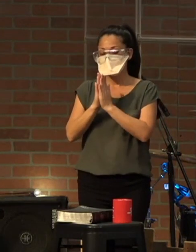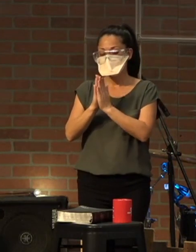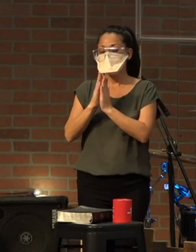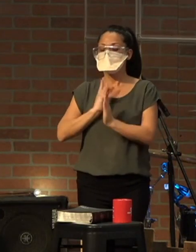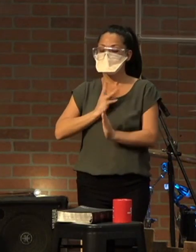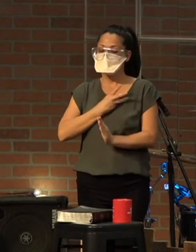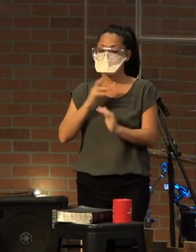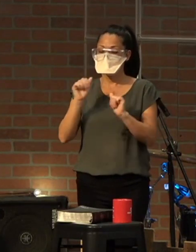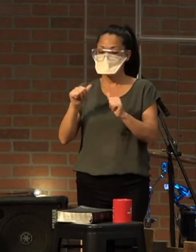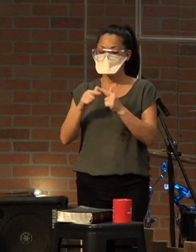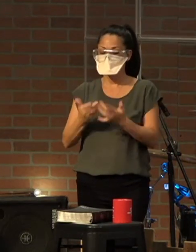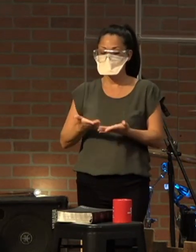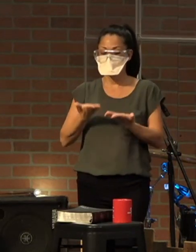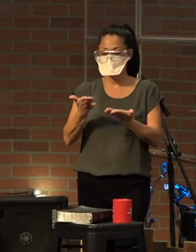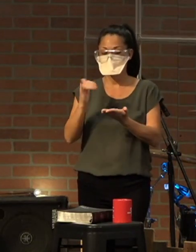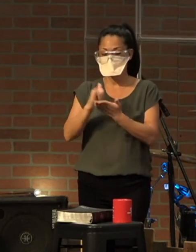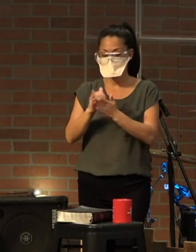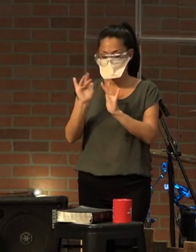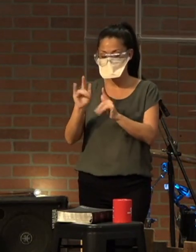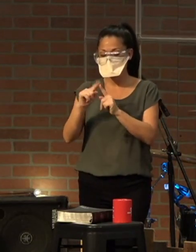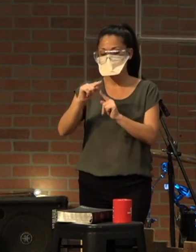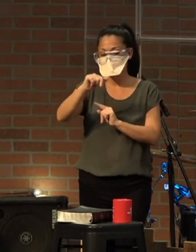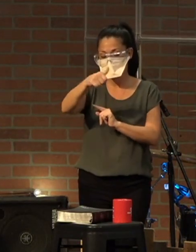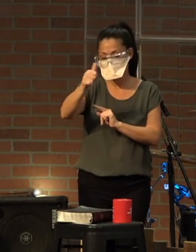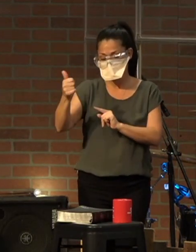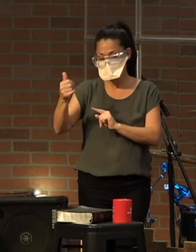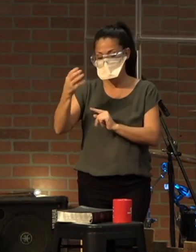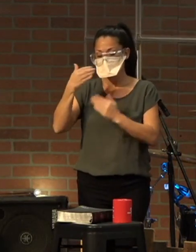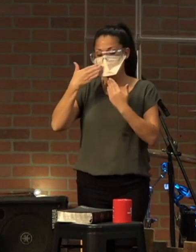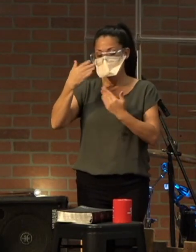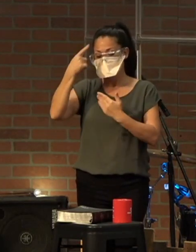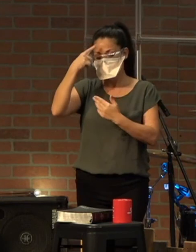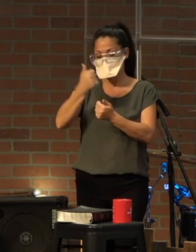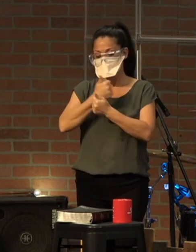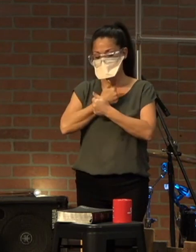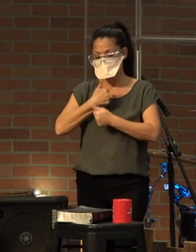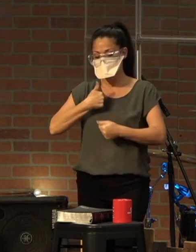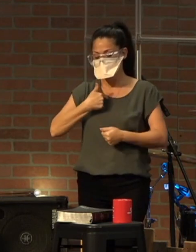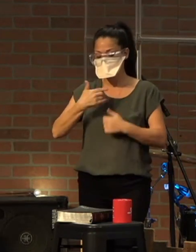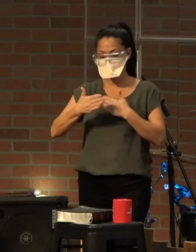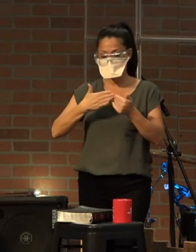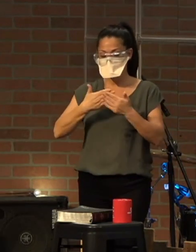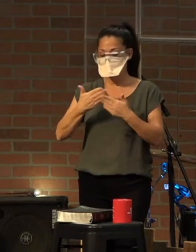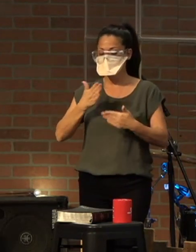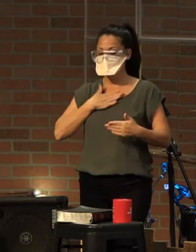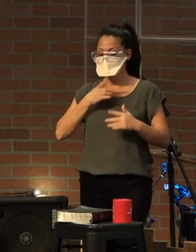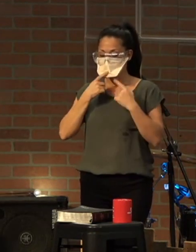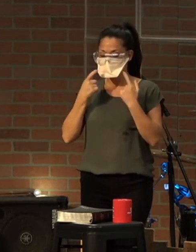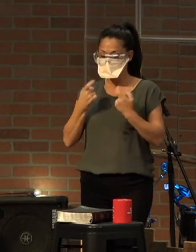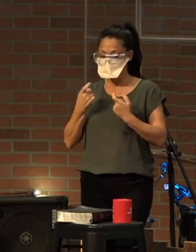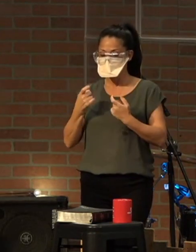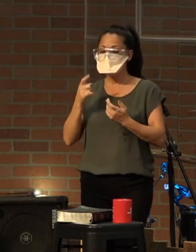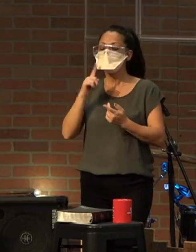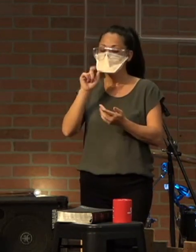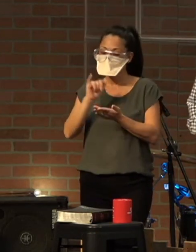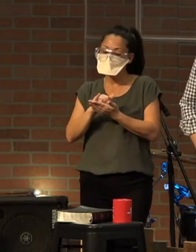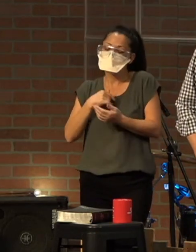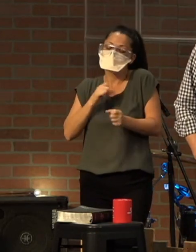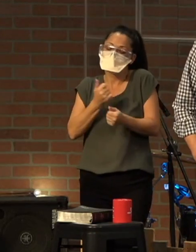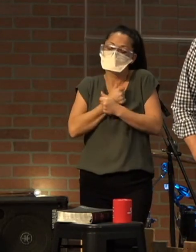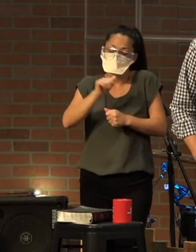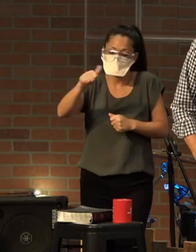to offer that mercy to others. And thank you for loving me despite my sin so that I can love